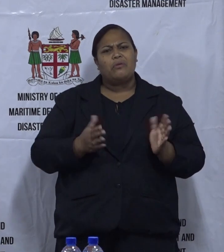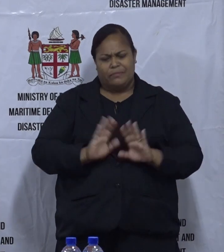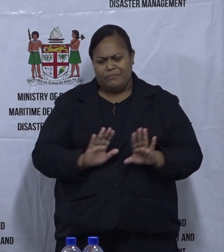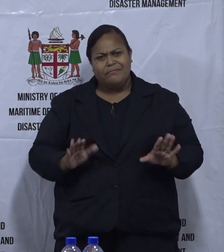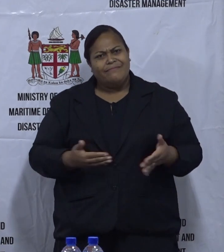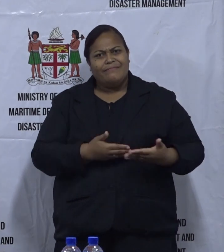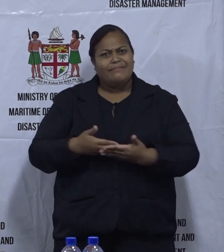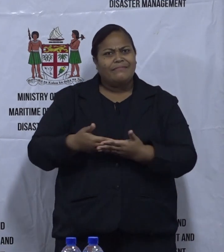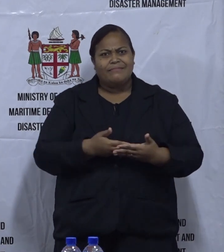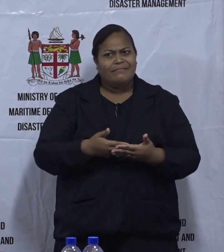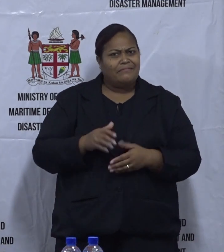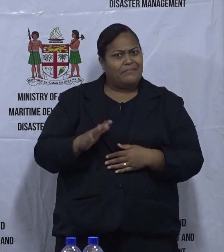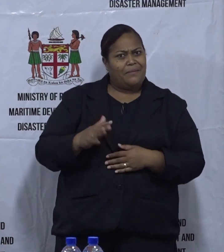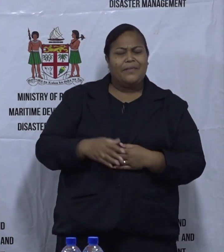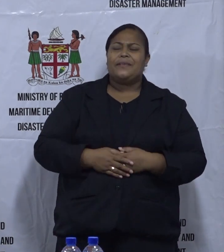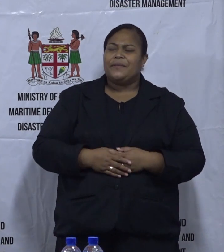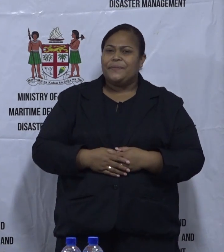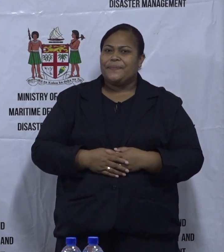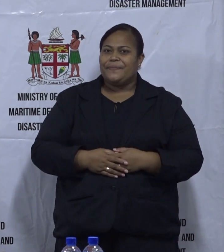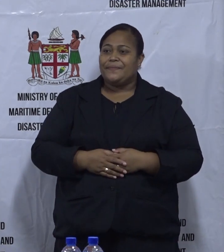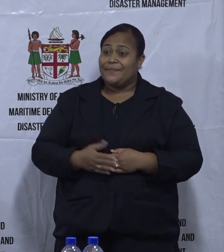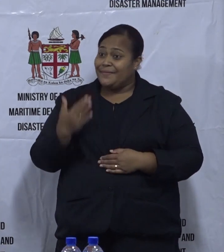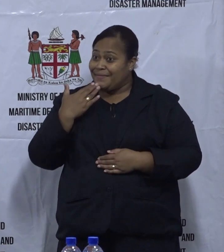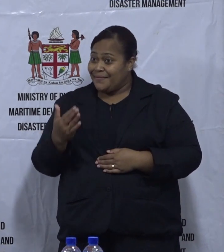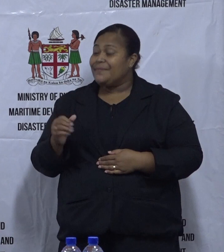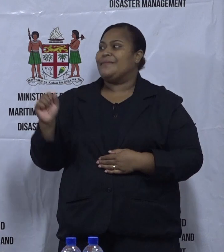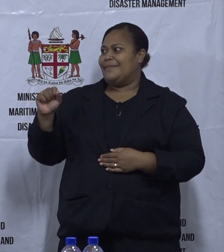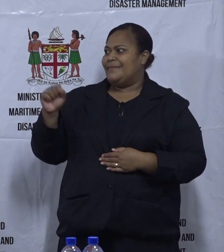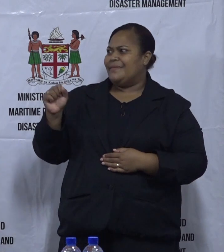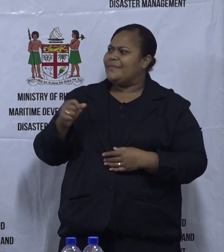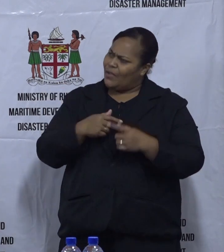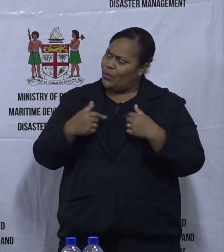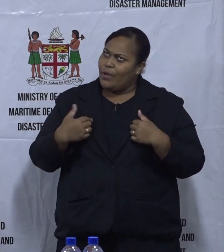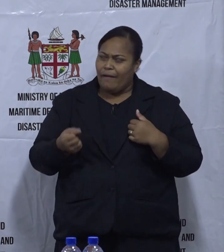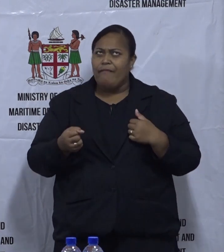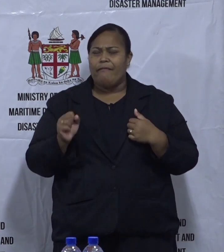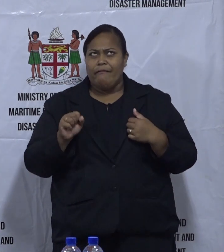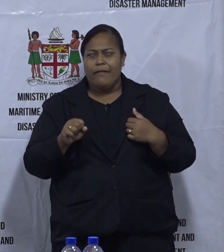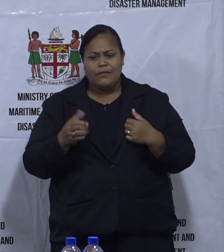infants? That's something that's... Thank you. We have, since the last